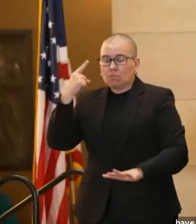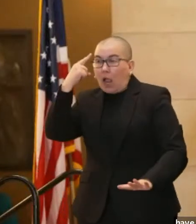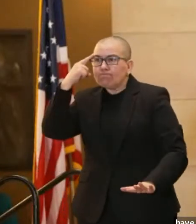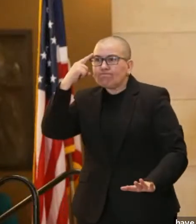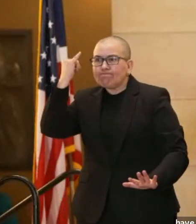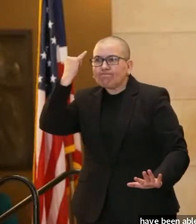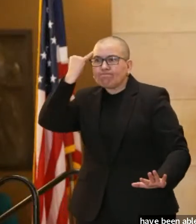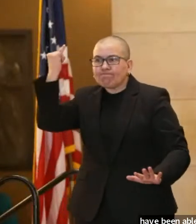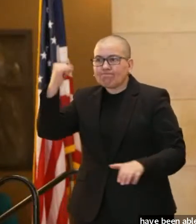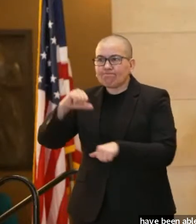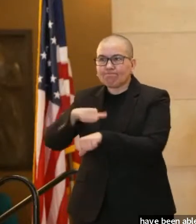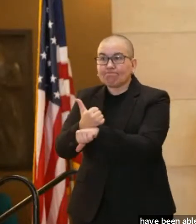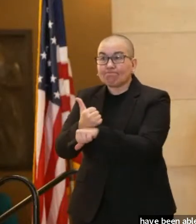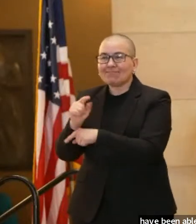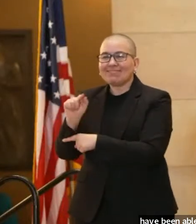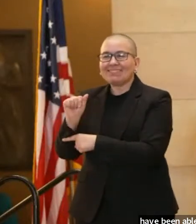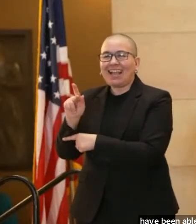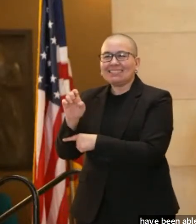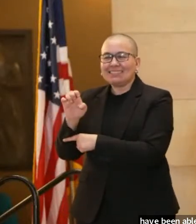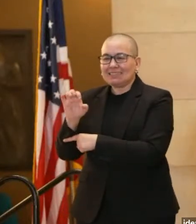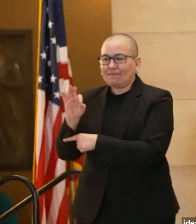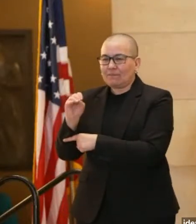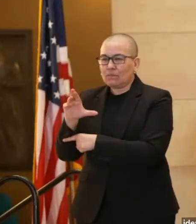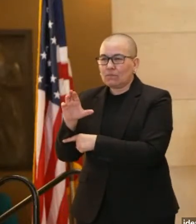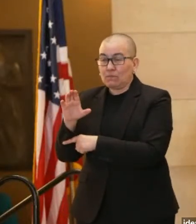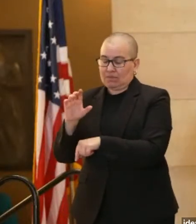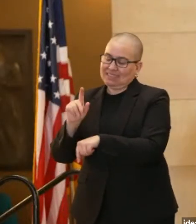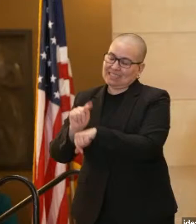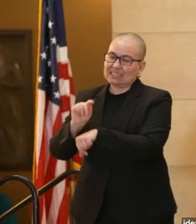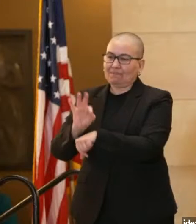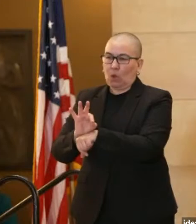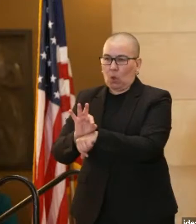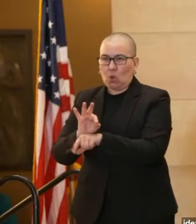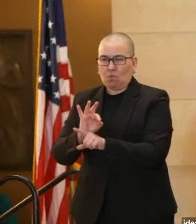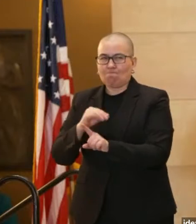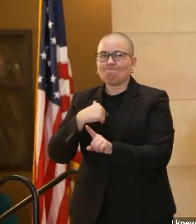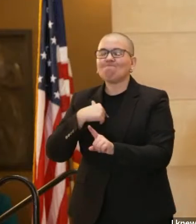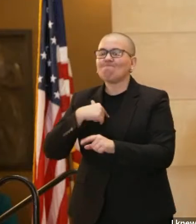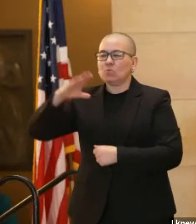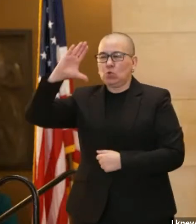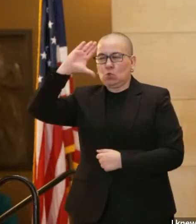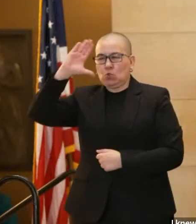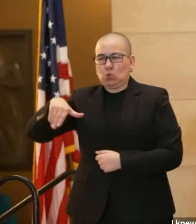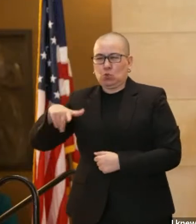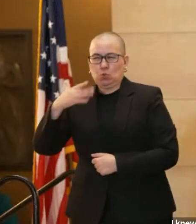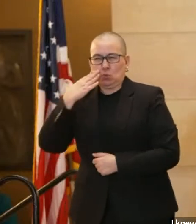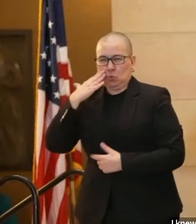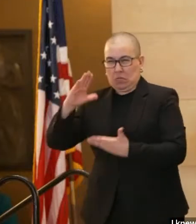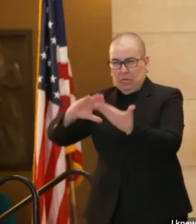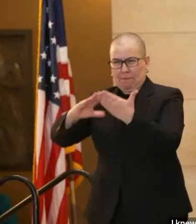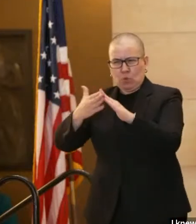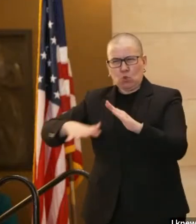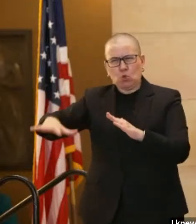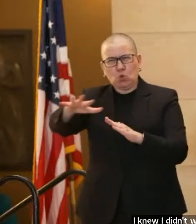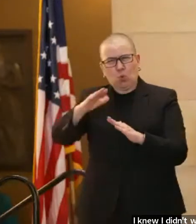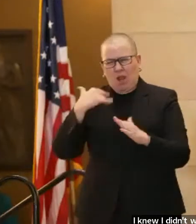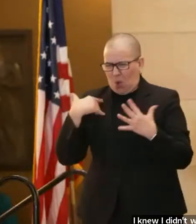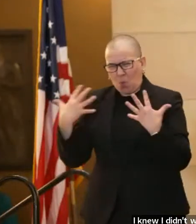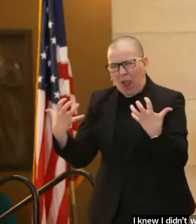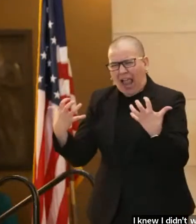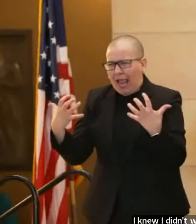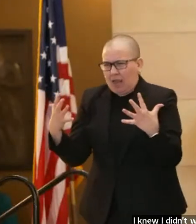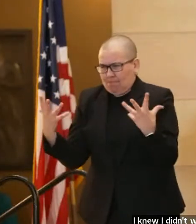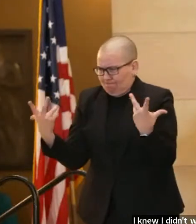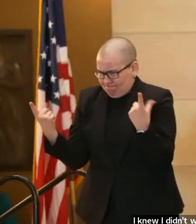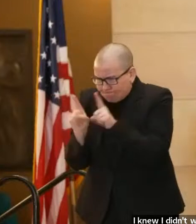this task force, I knew I didn't want to do it for the community. I knew I needed to do it with the